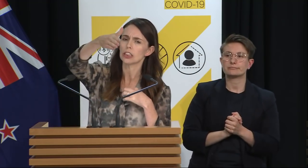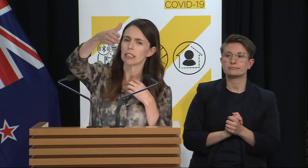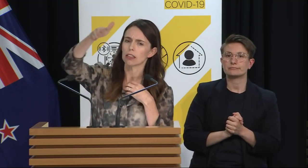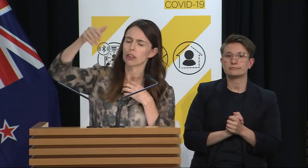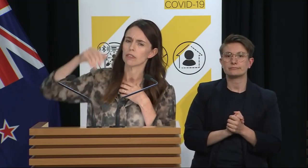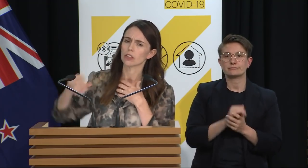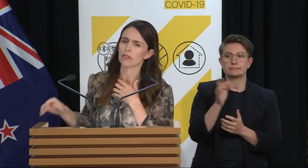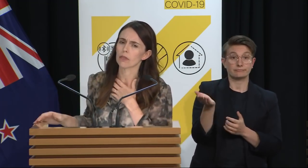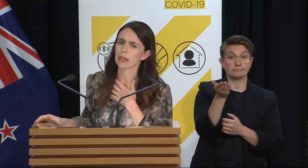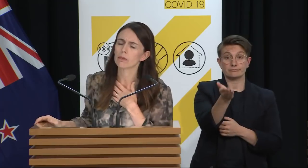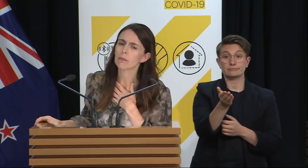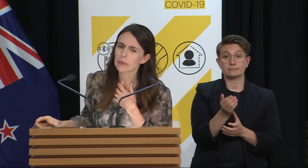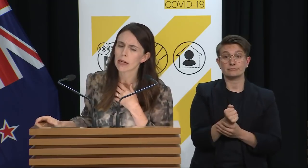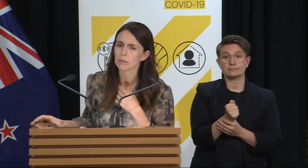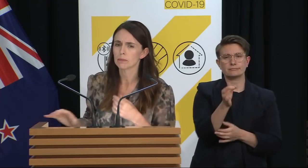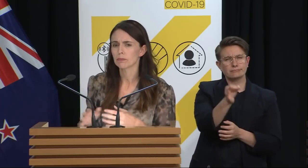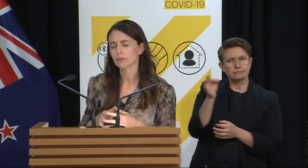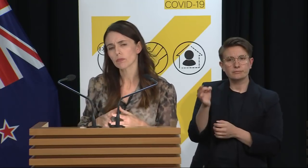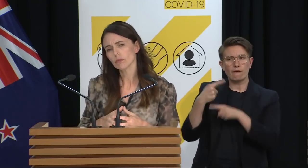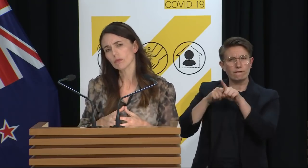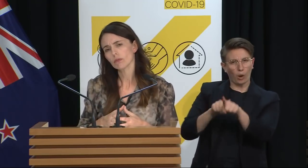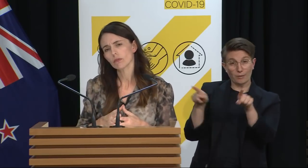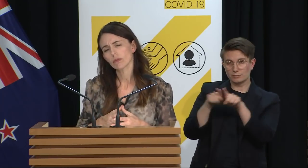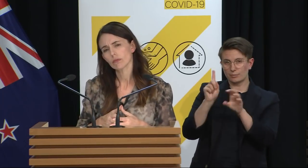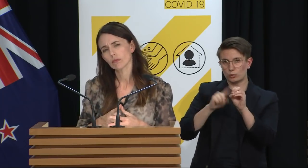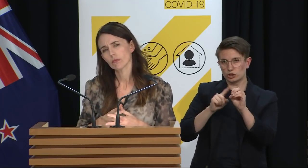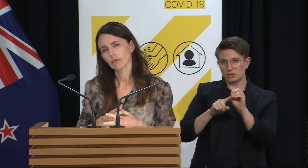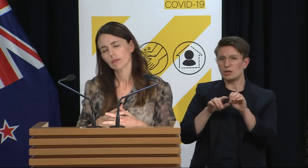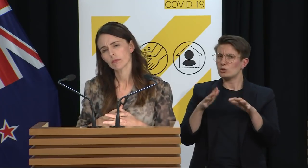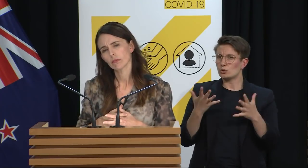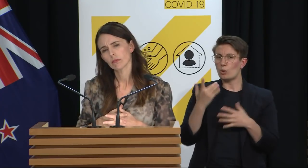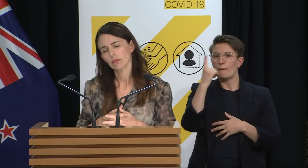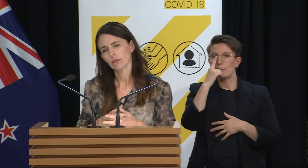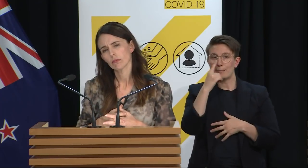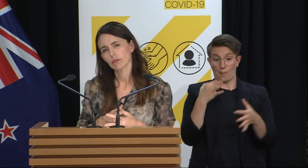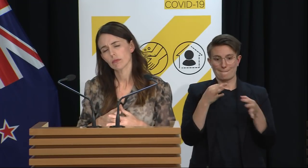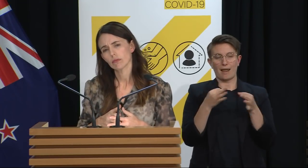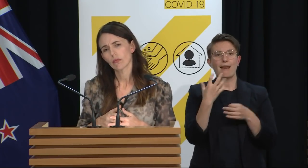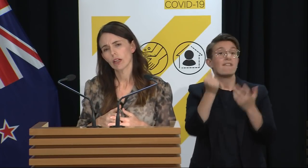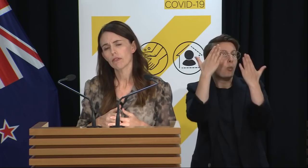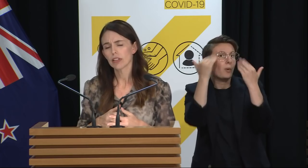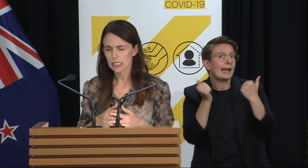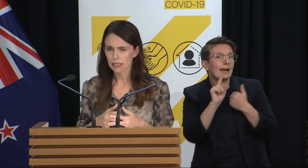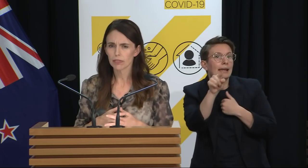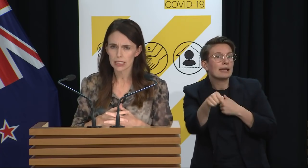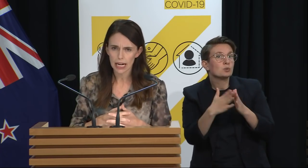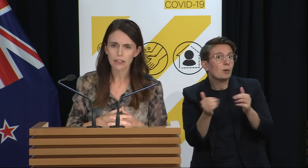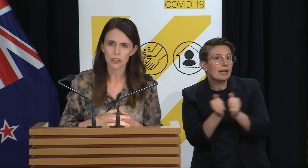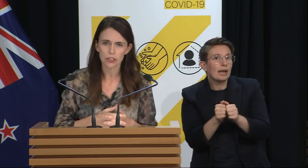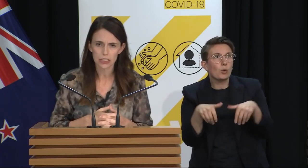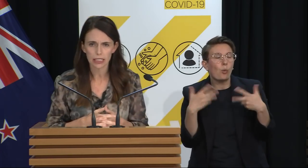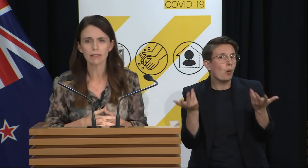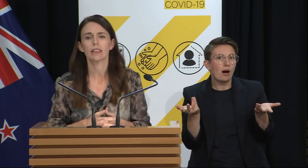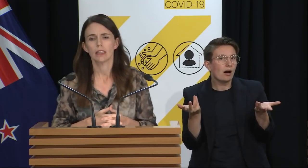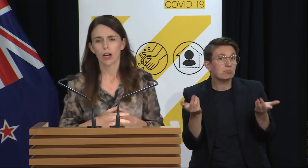to take Jessica, given it's off. Just picking up on that Yeah. point, so for people who are planning, say, weddings, things like that for next weekend and... For the sake